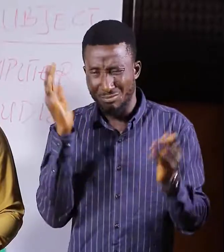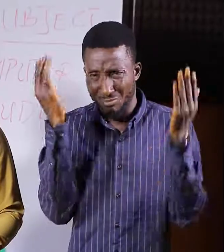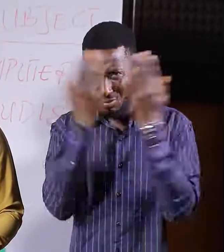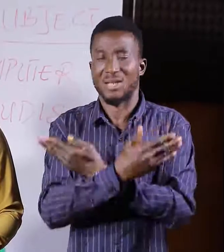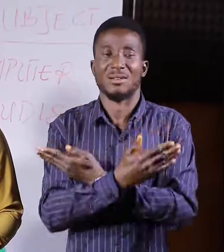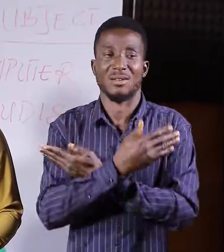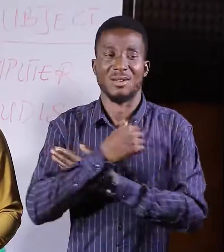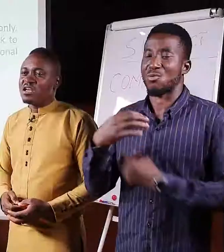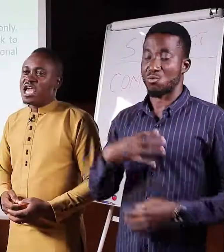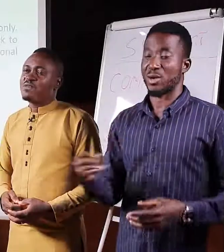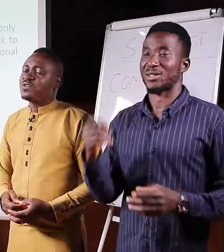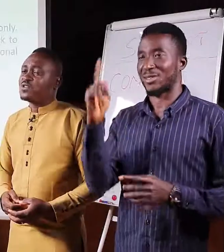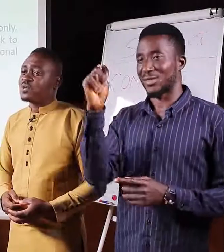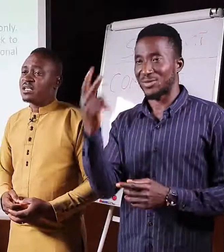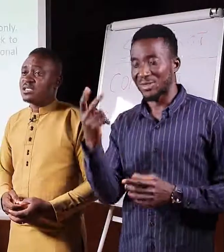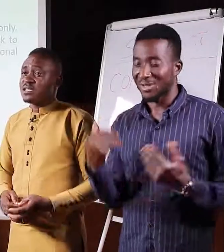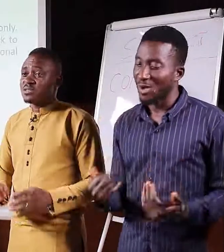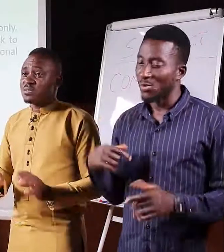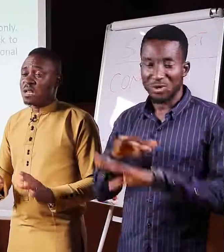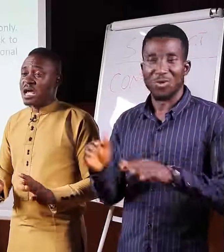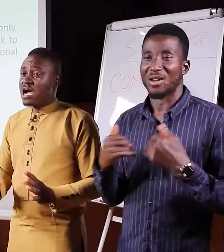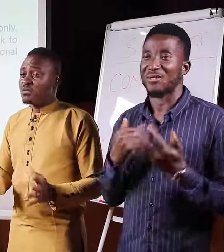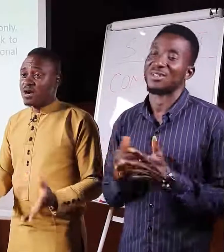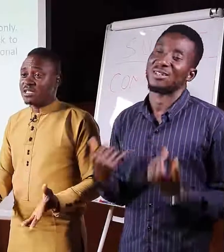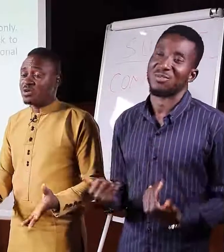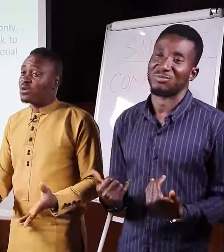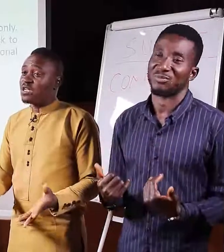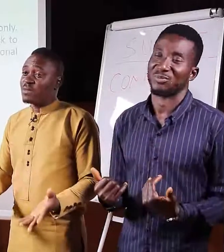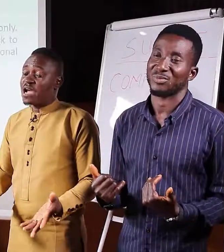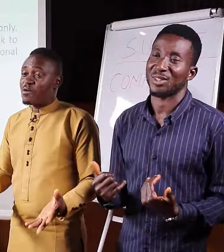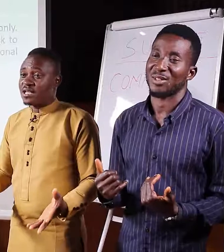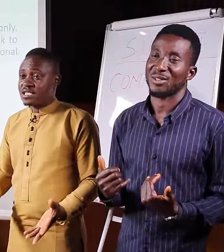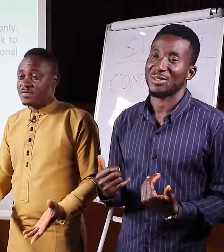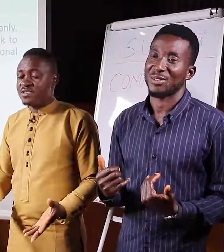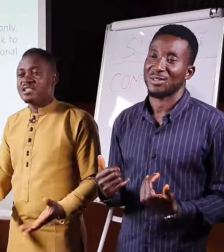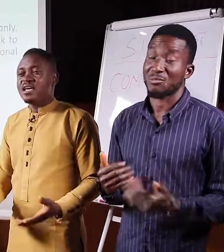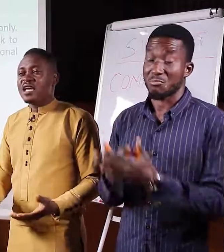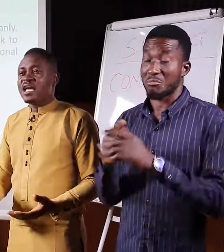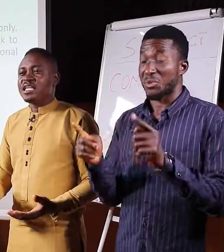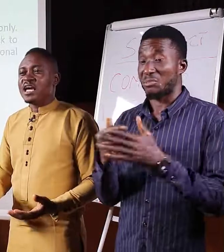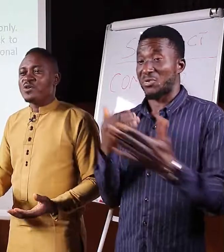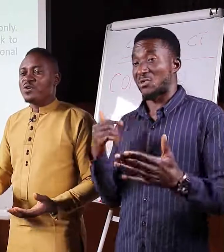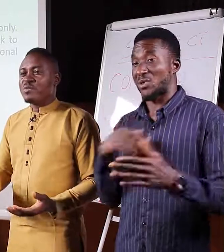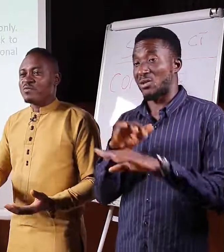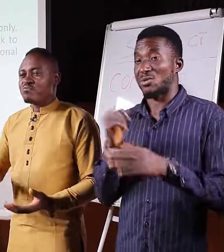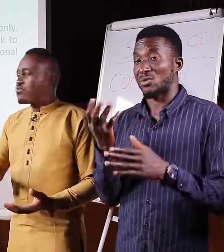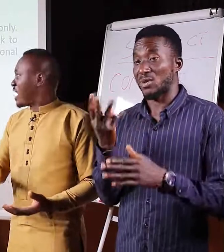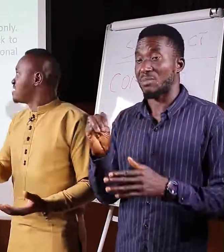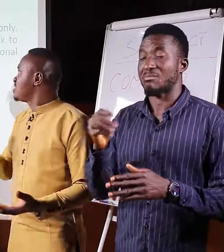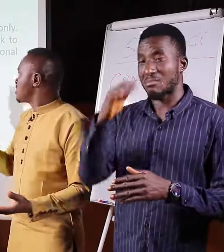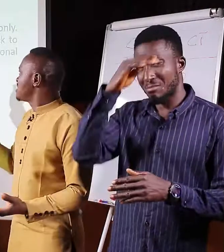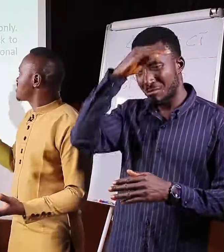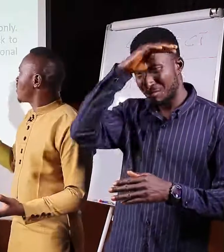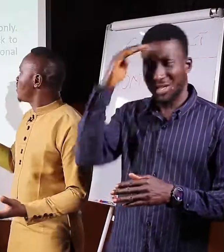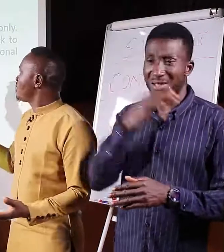have colored TVs then. Everything you can see is just black and white. We call them black and white TVs, and they are made up of